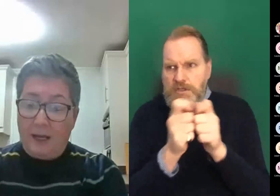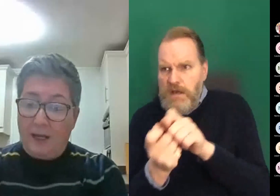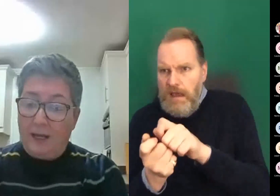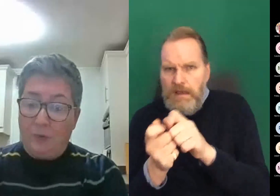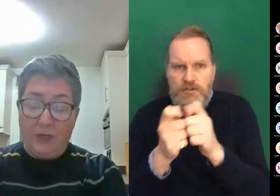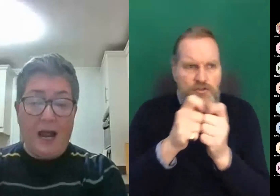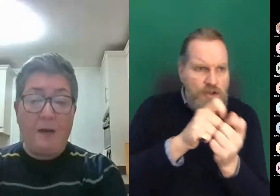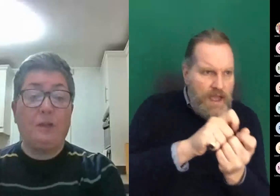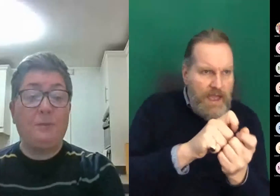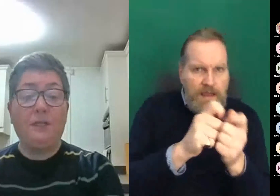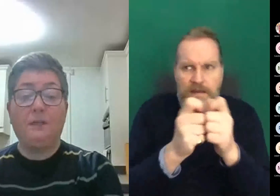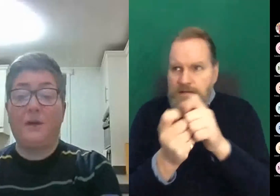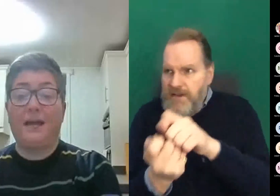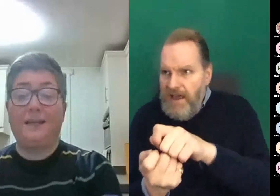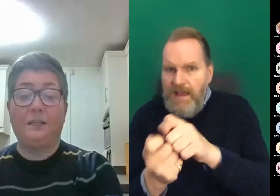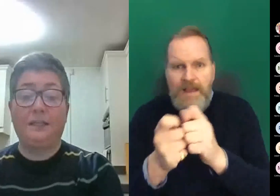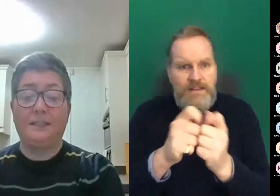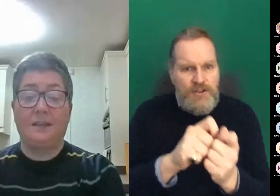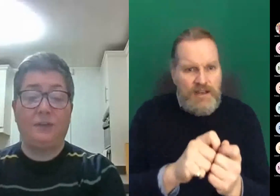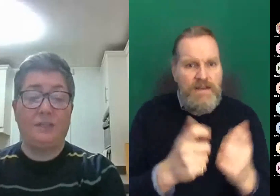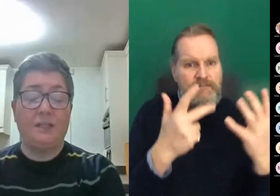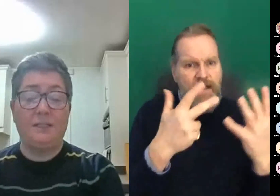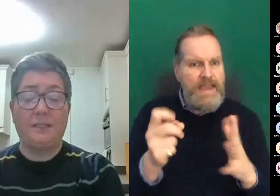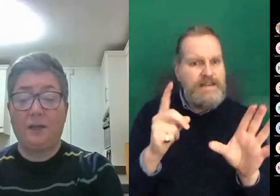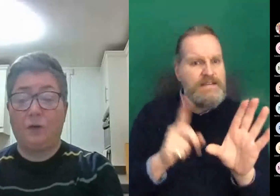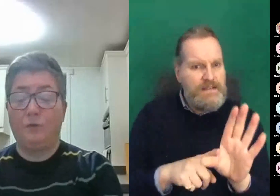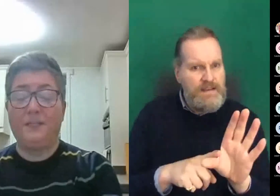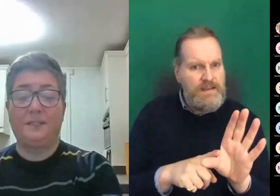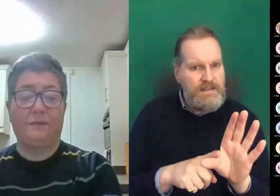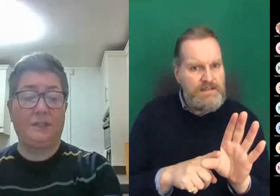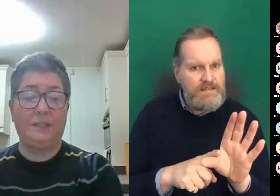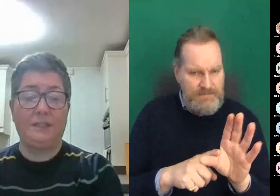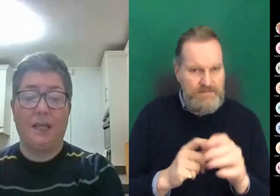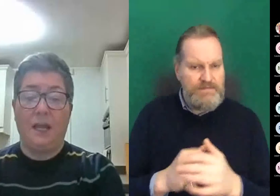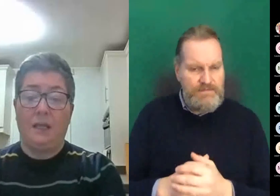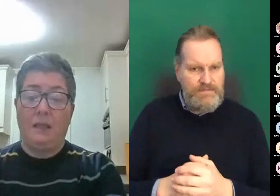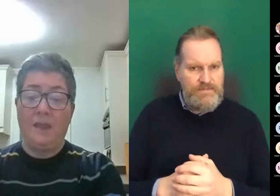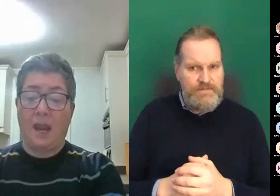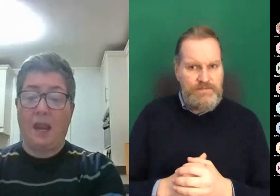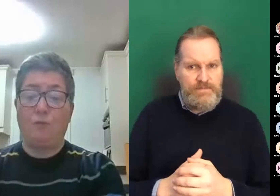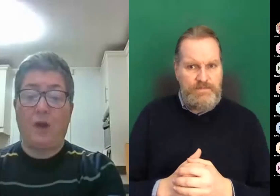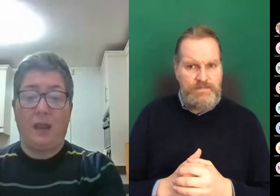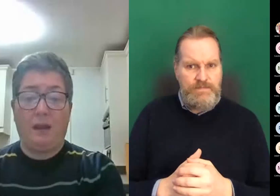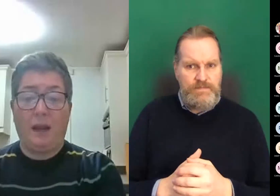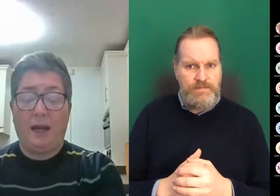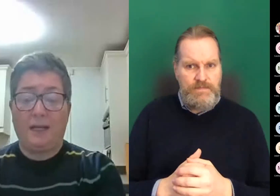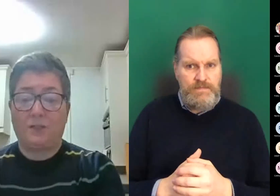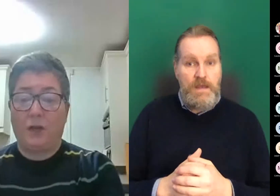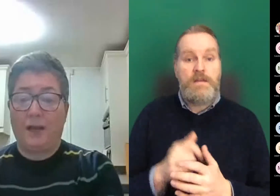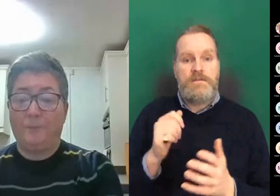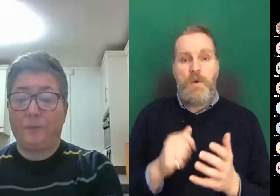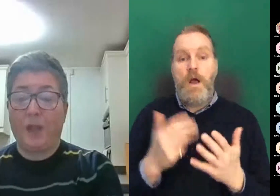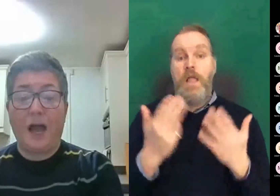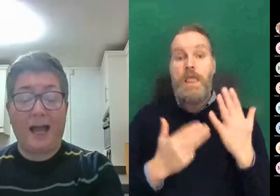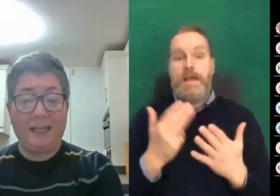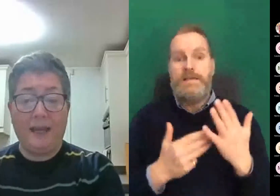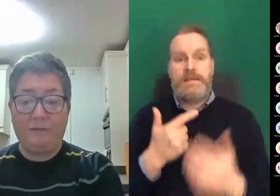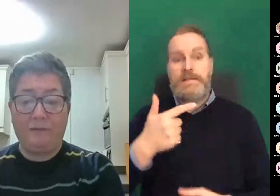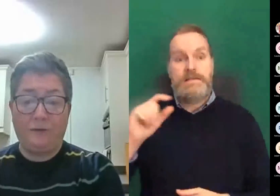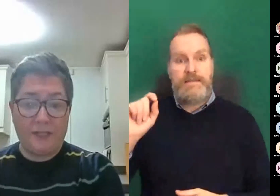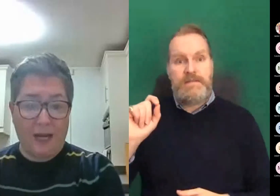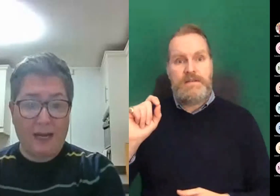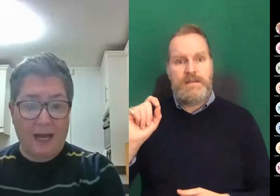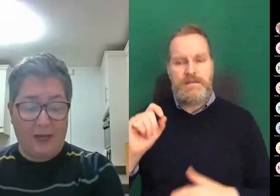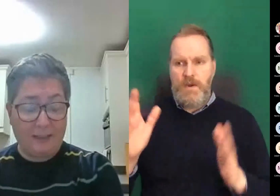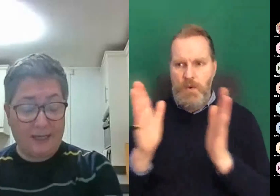trends. When Apple appeared back in the late 70s or mid 70s, they came right in at a